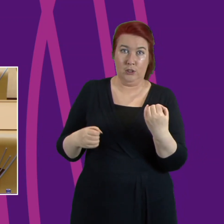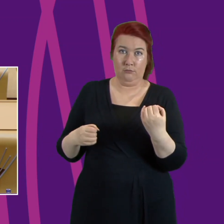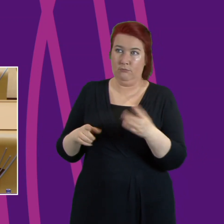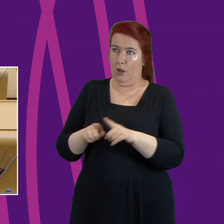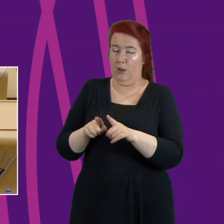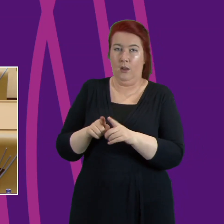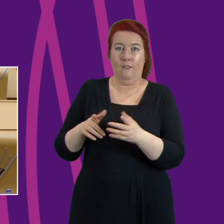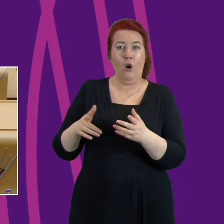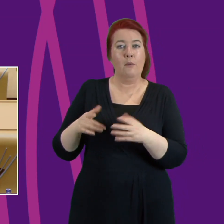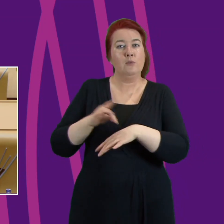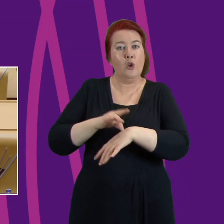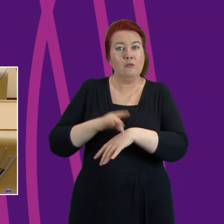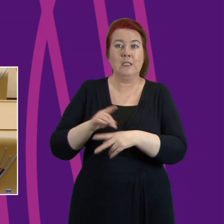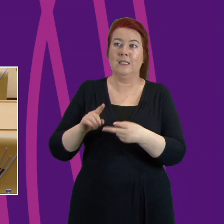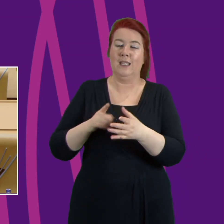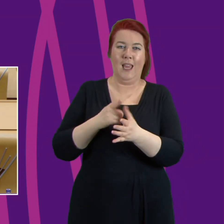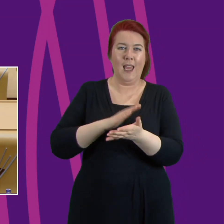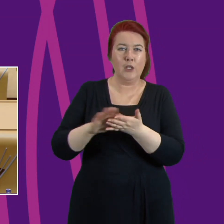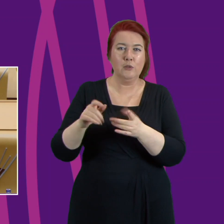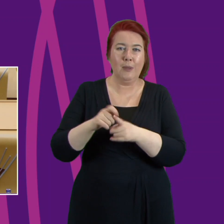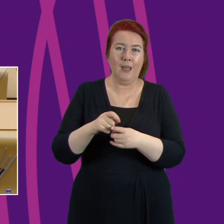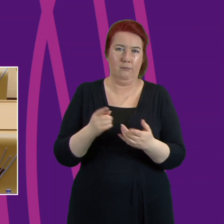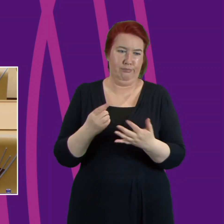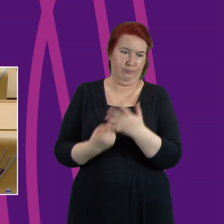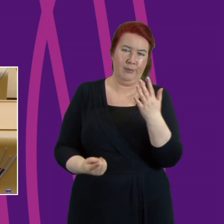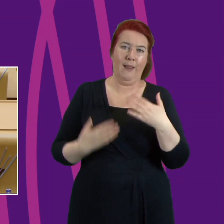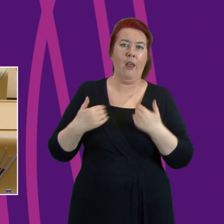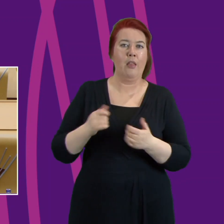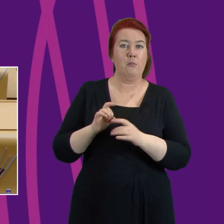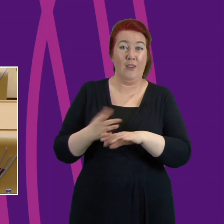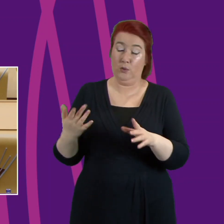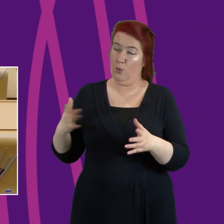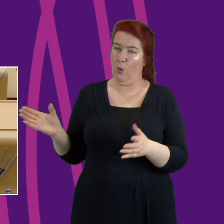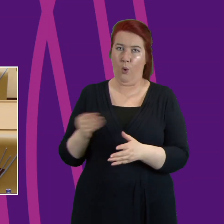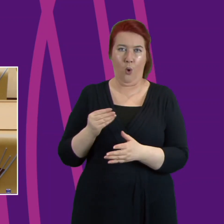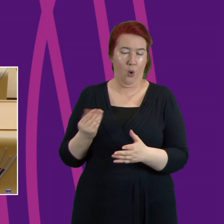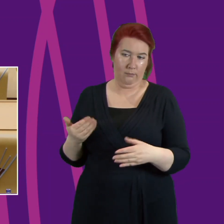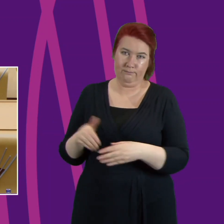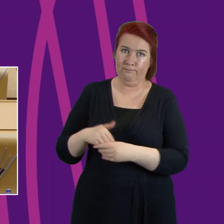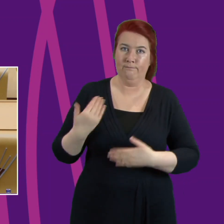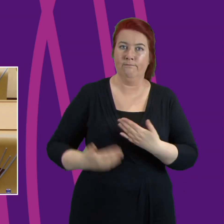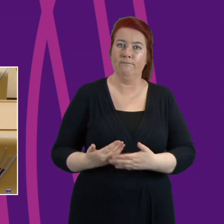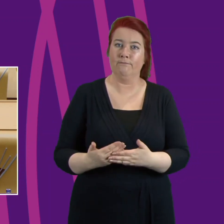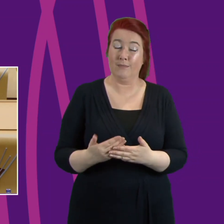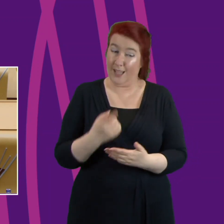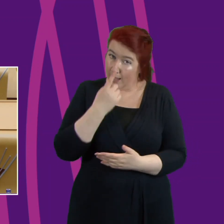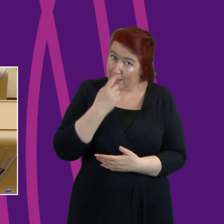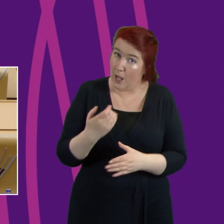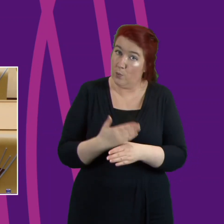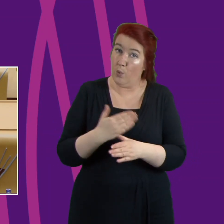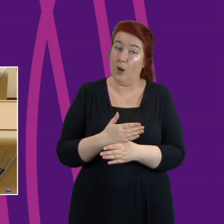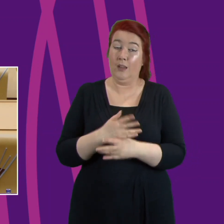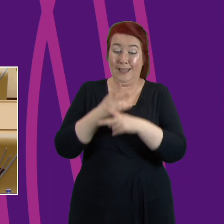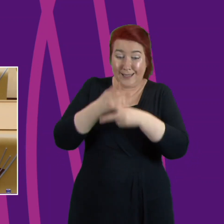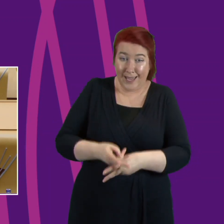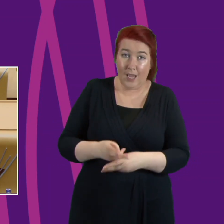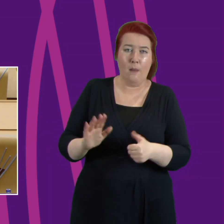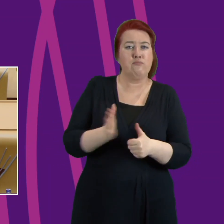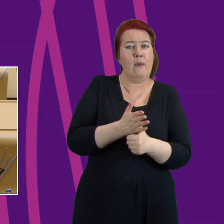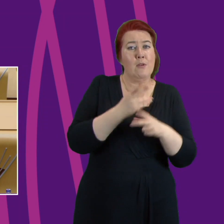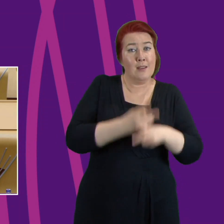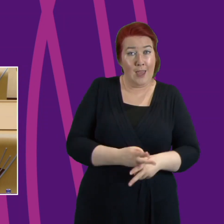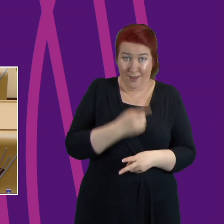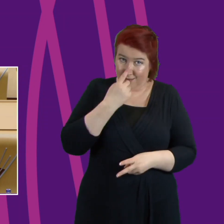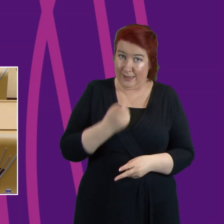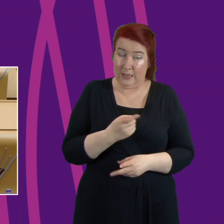skills and experience to the collective effort. Many of them are able to work in both the care and the primary care setting, and